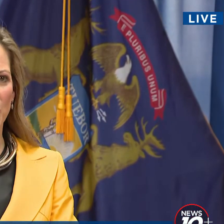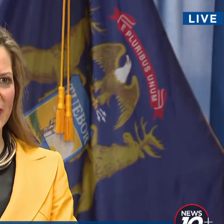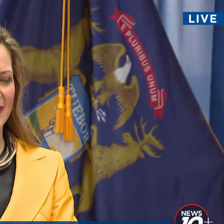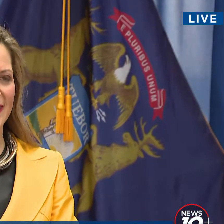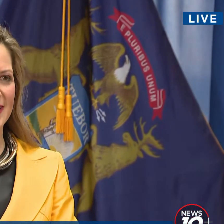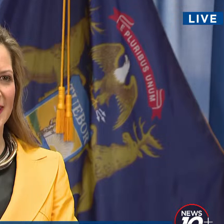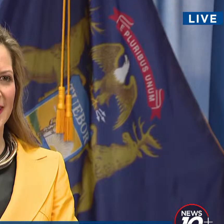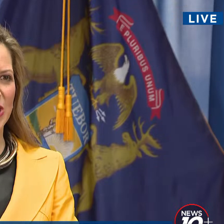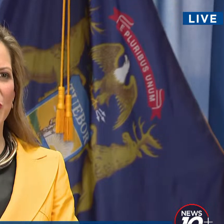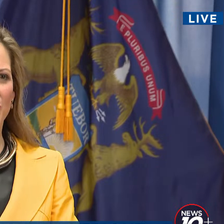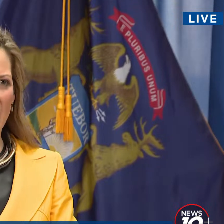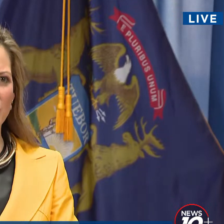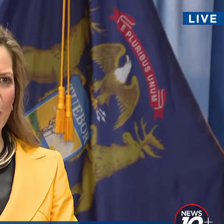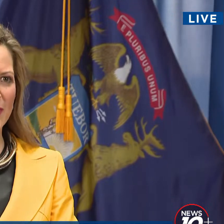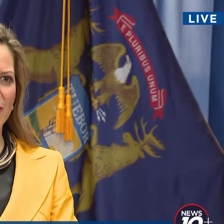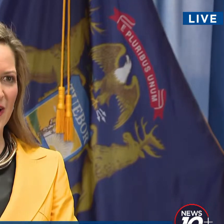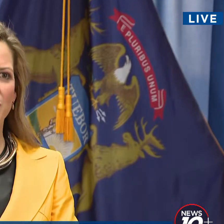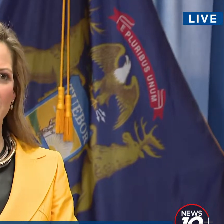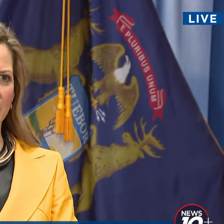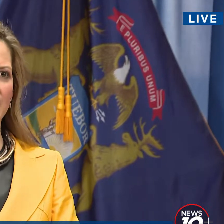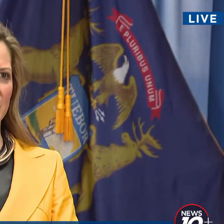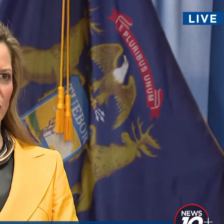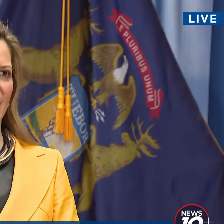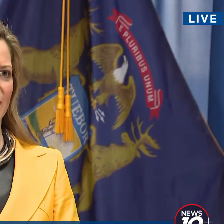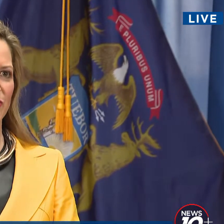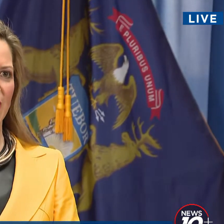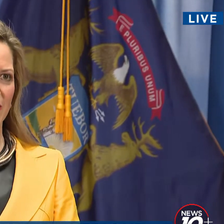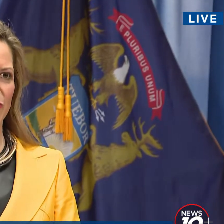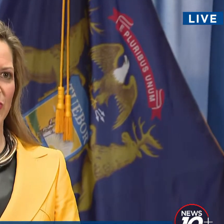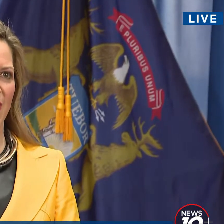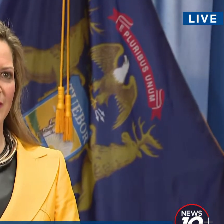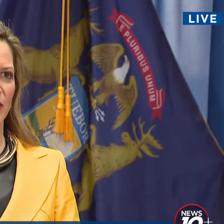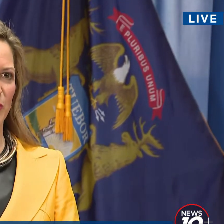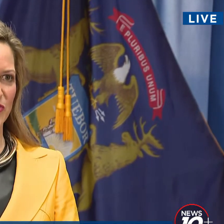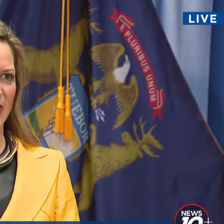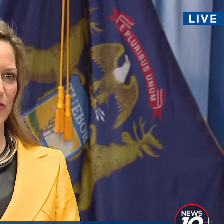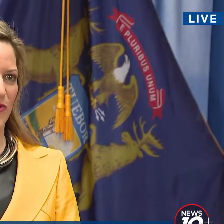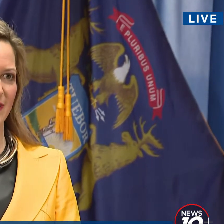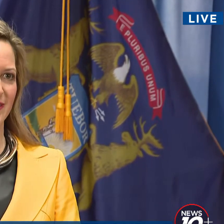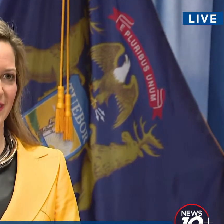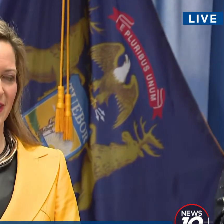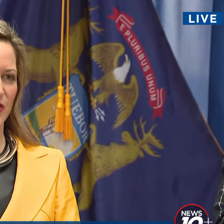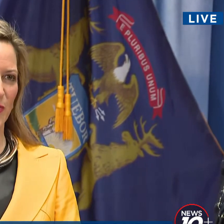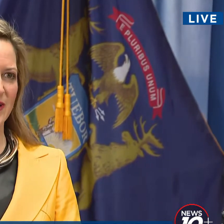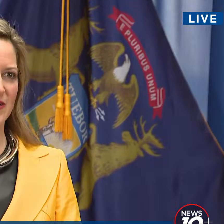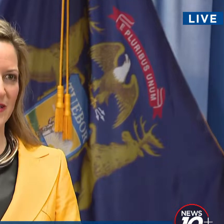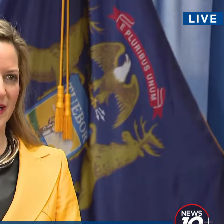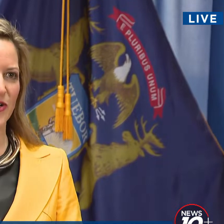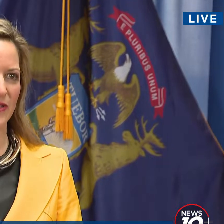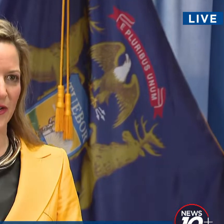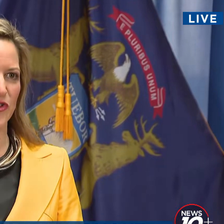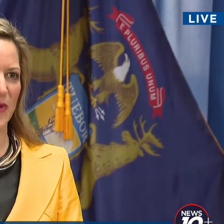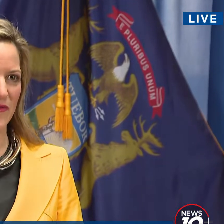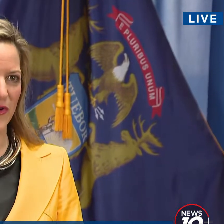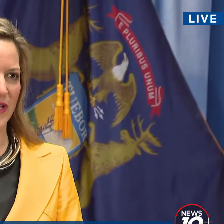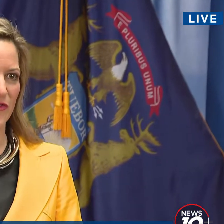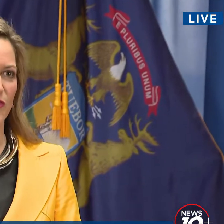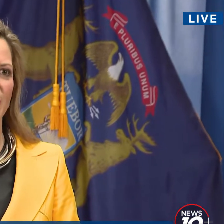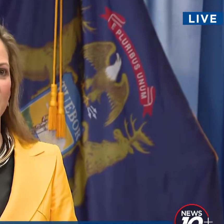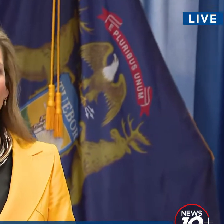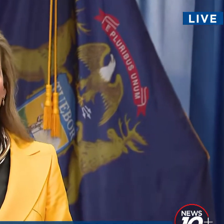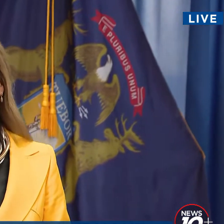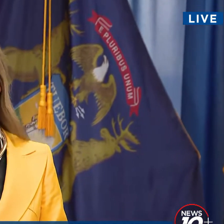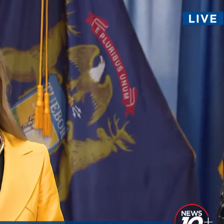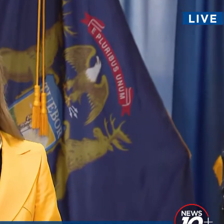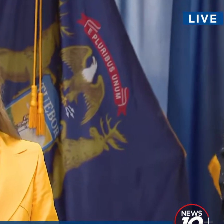their local precinct, over 5.5 million Michiganders exercised their most sacred right, the right to select our leaders by voting in